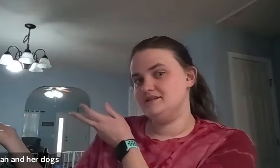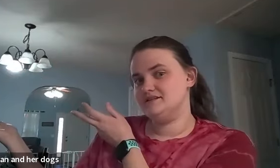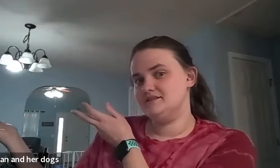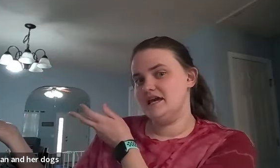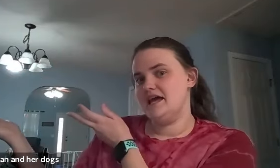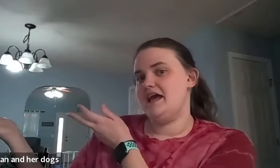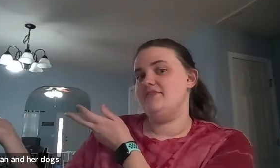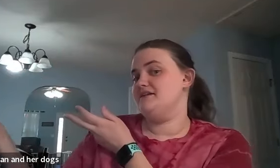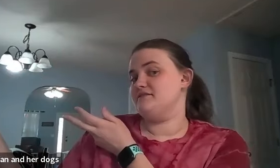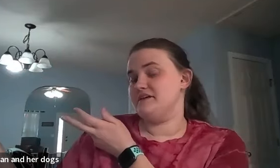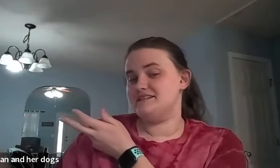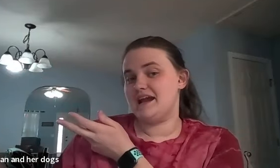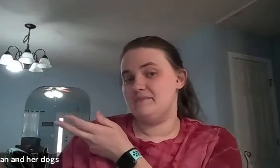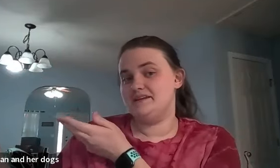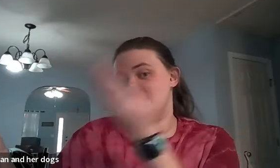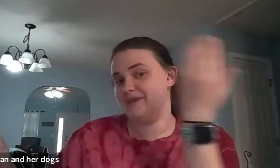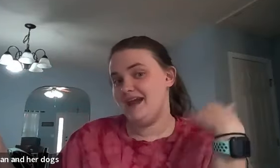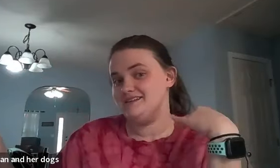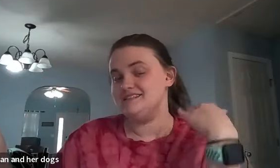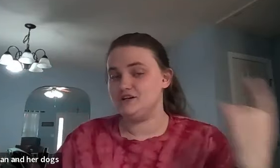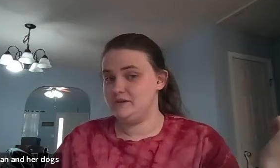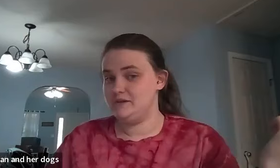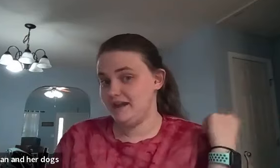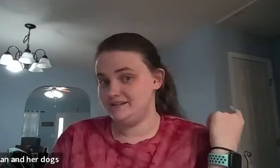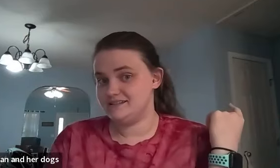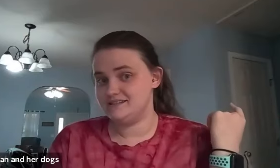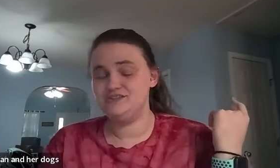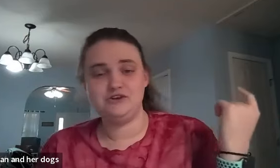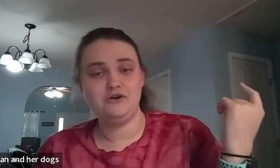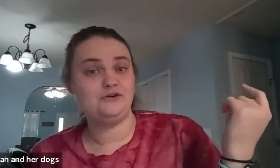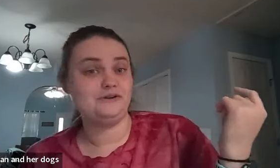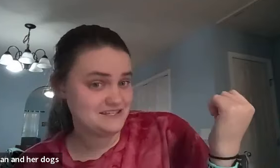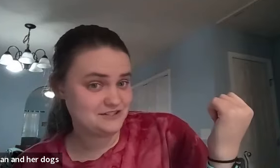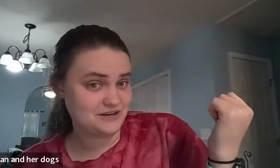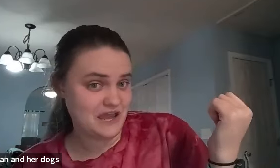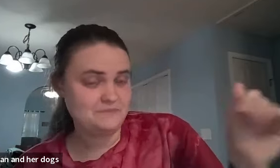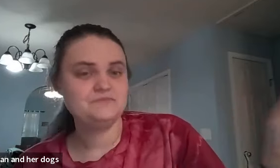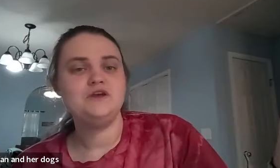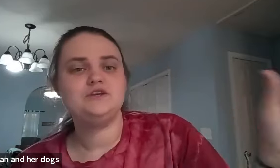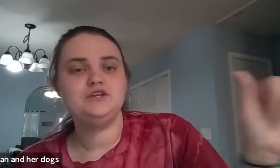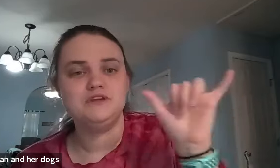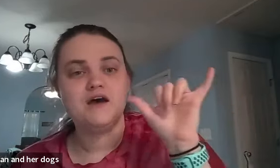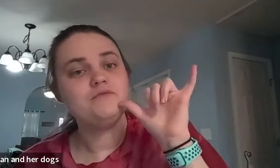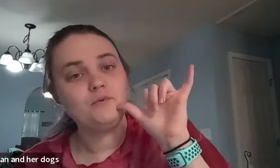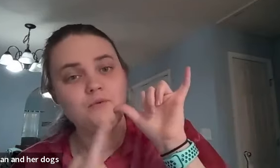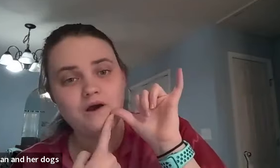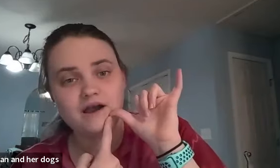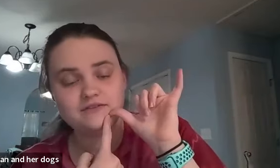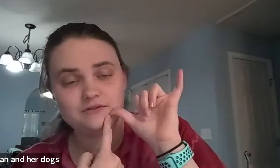sense. And then for things that happened in the past, it's going to be behind us. So for yesterday, you would have the Y at the corner of